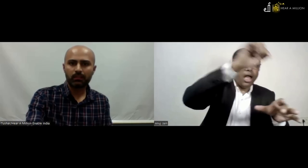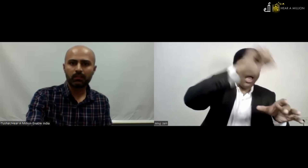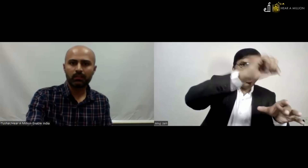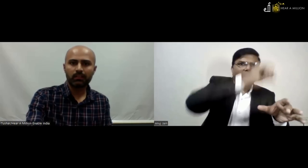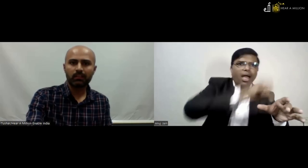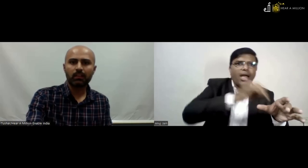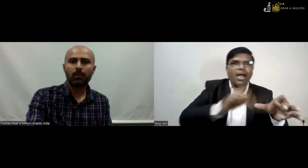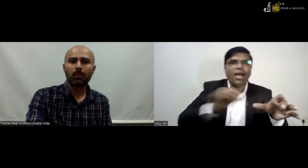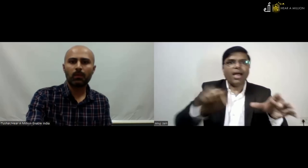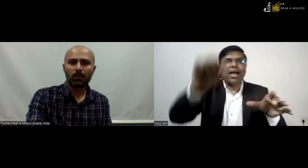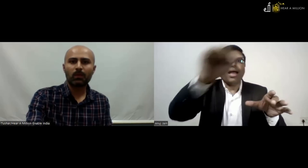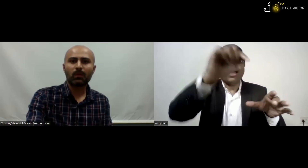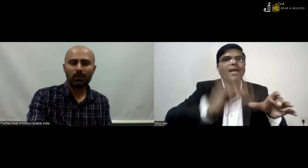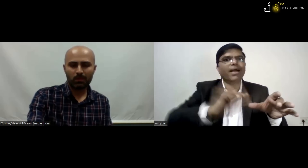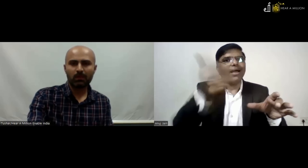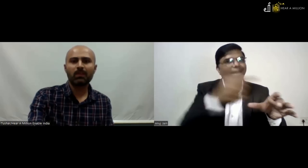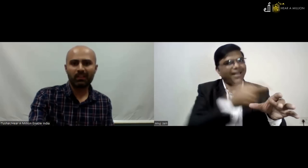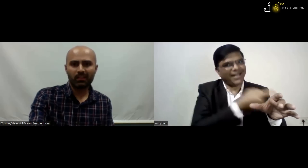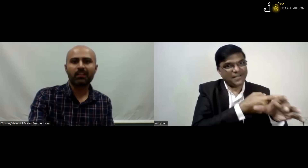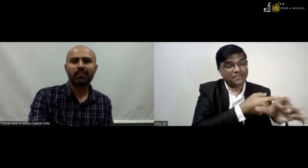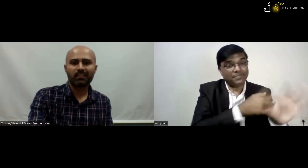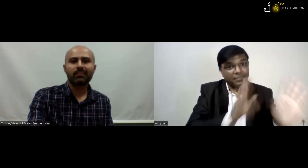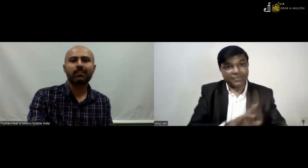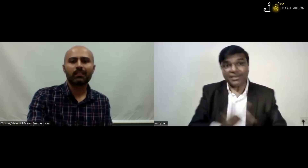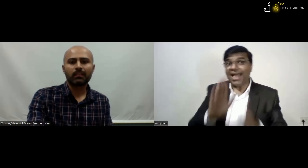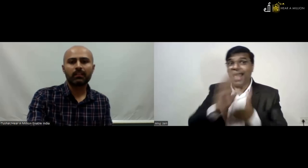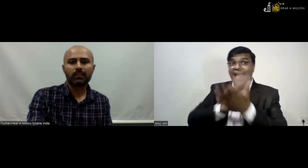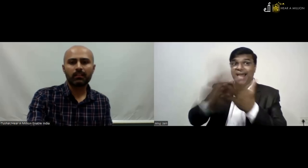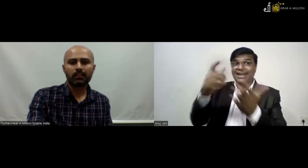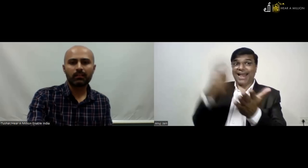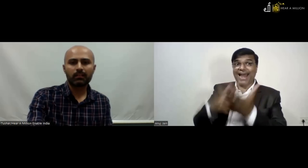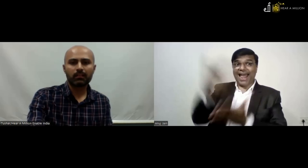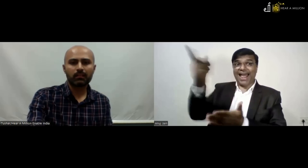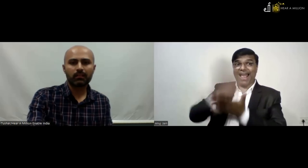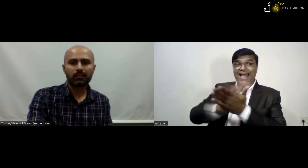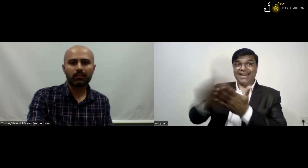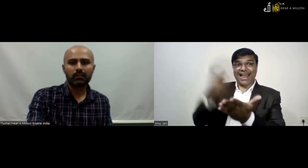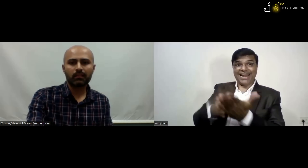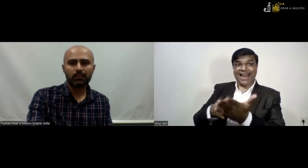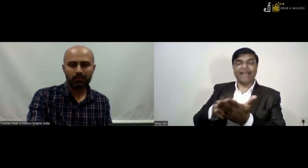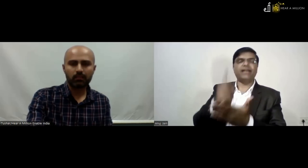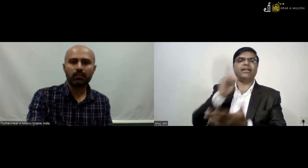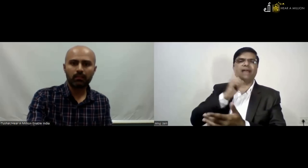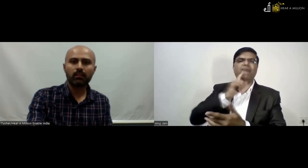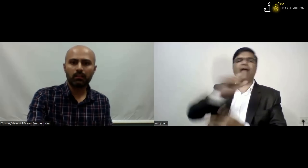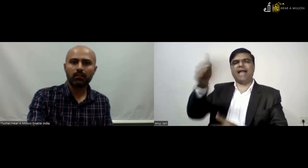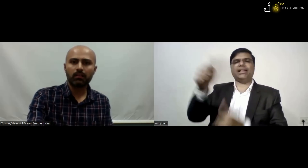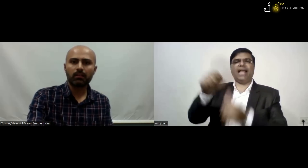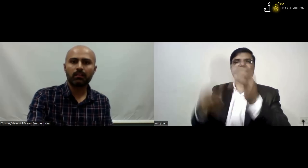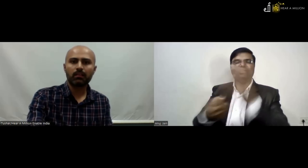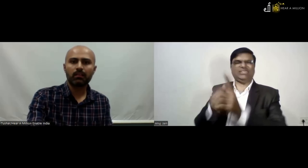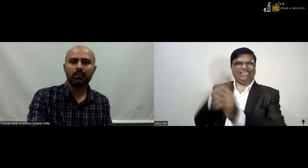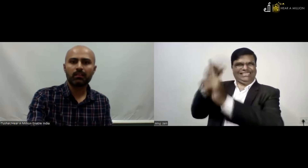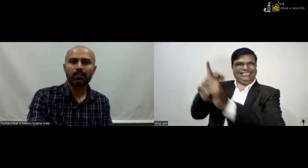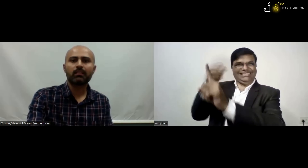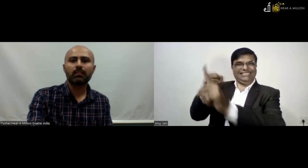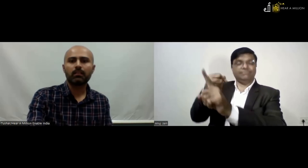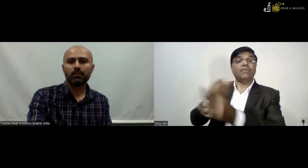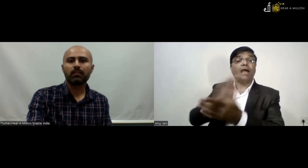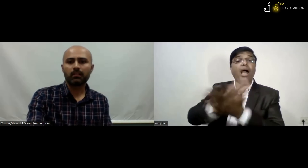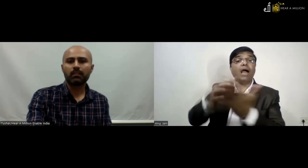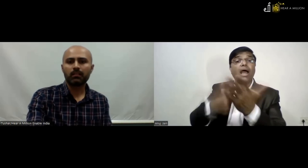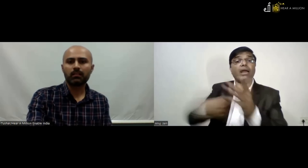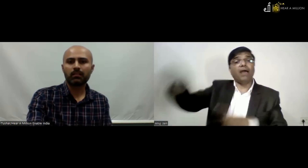license should be allowed. But again, it was some places in Maharashtra. Let's